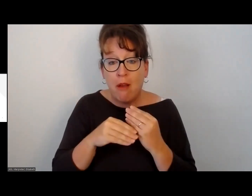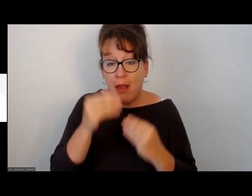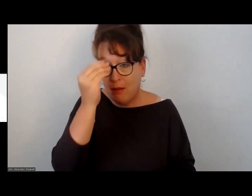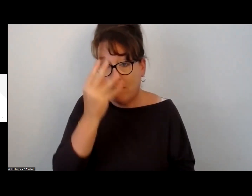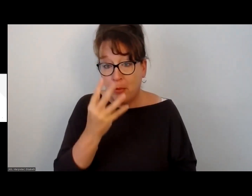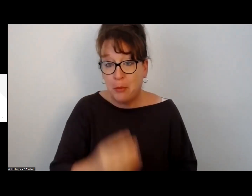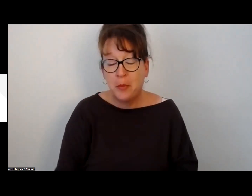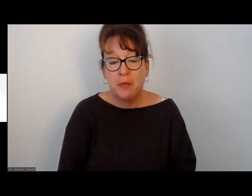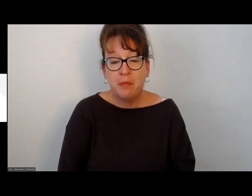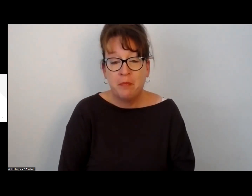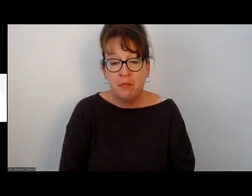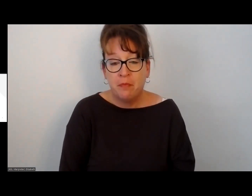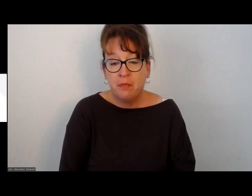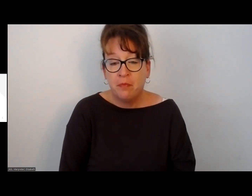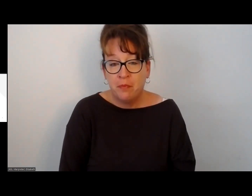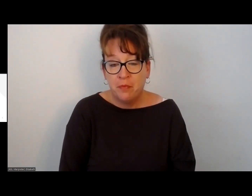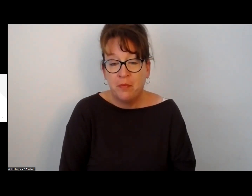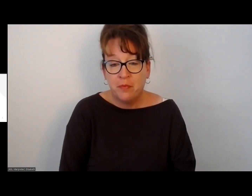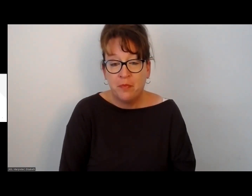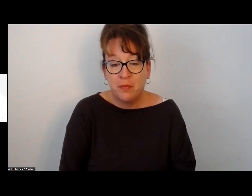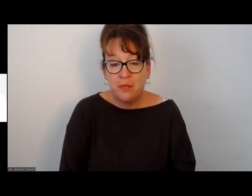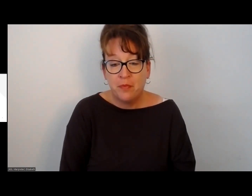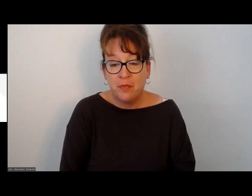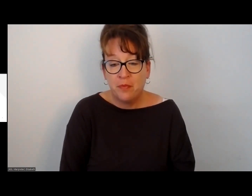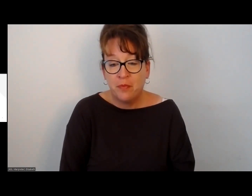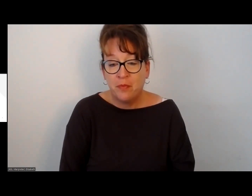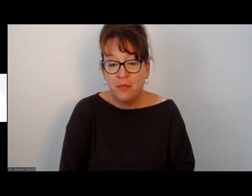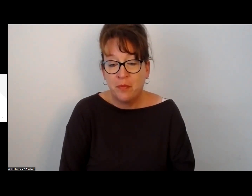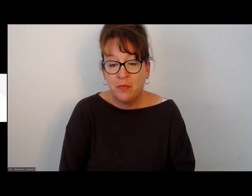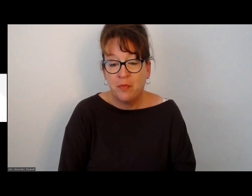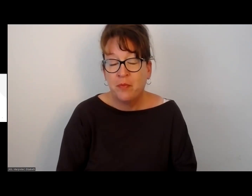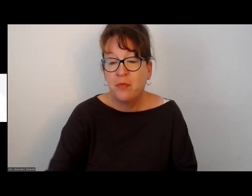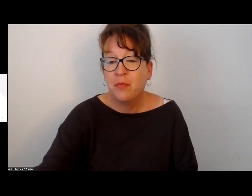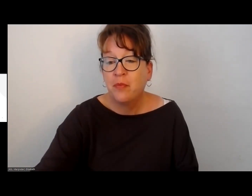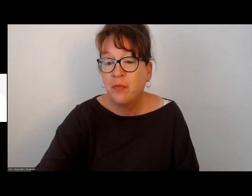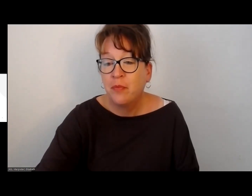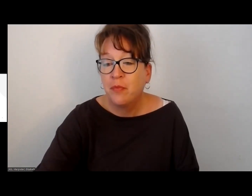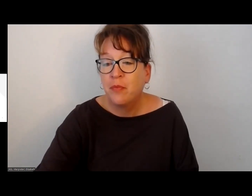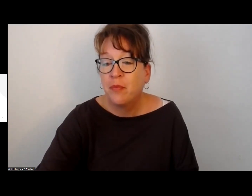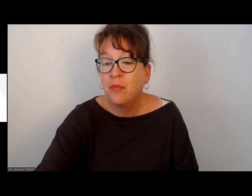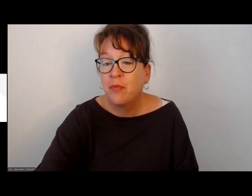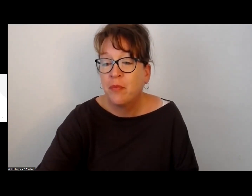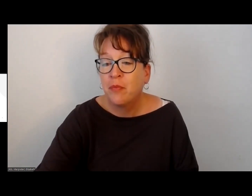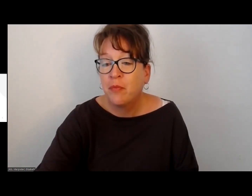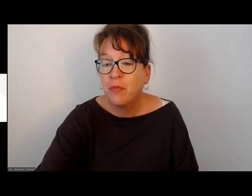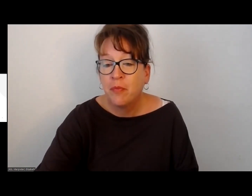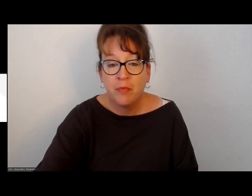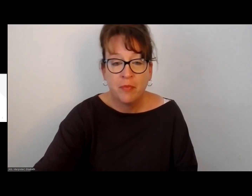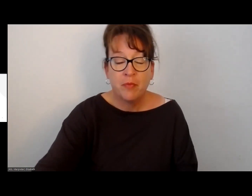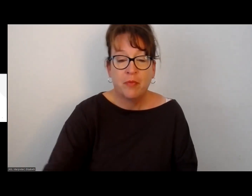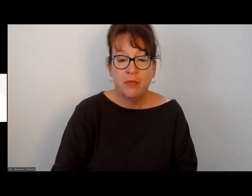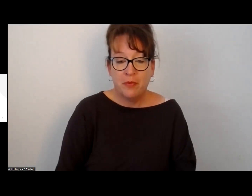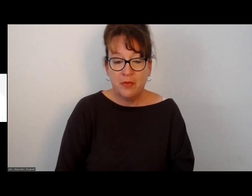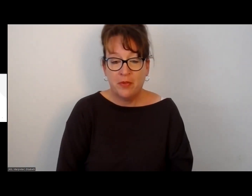Let's see. If something comes up in terms of an idea on the locations, definitely let me